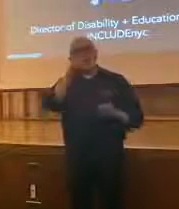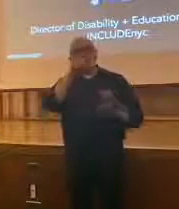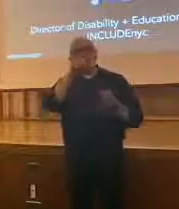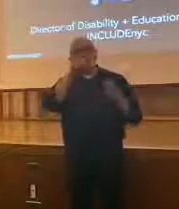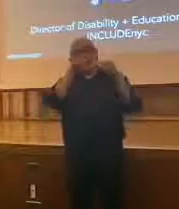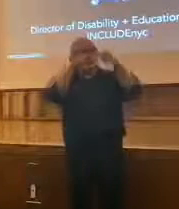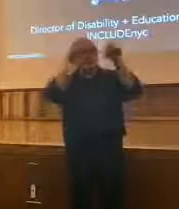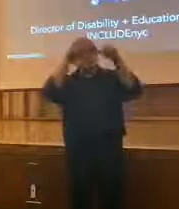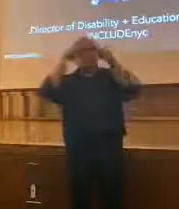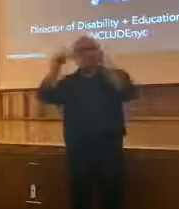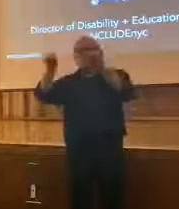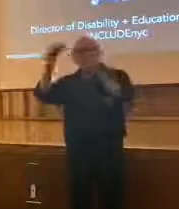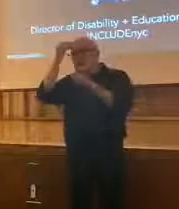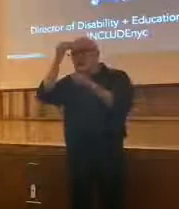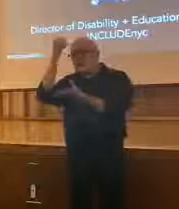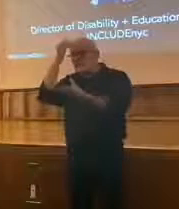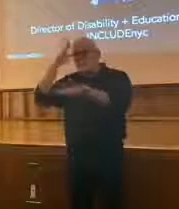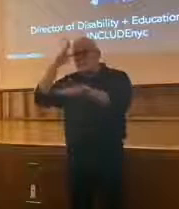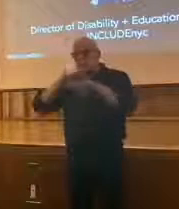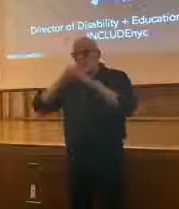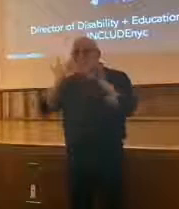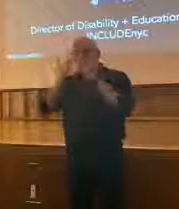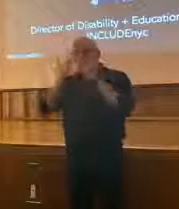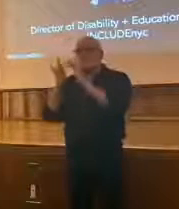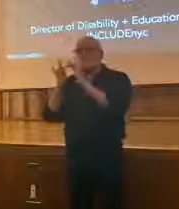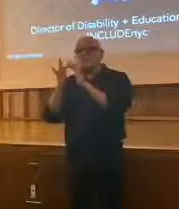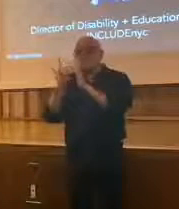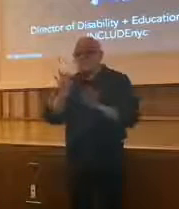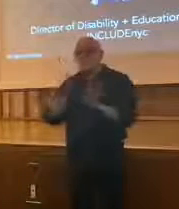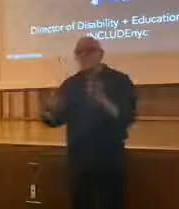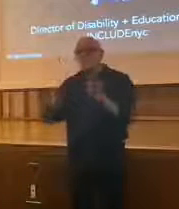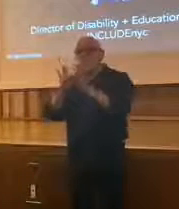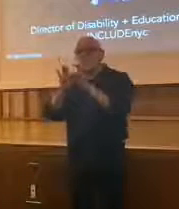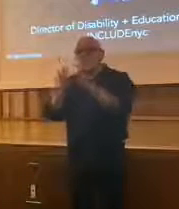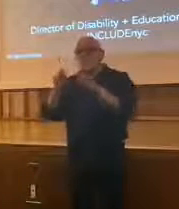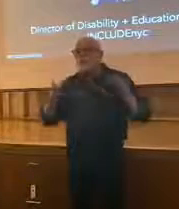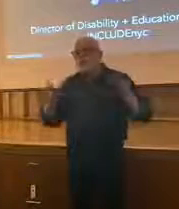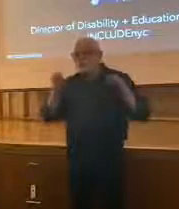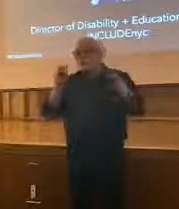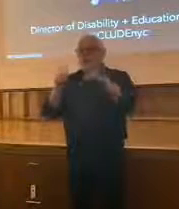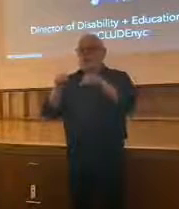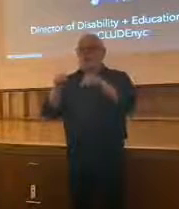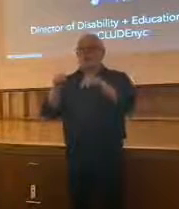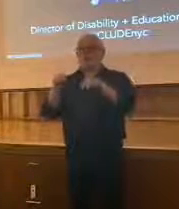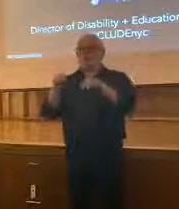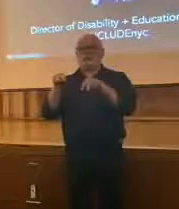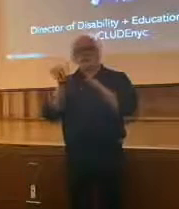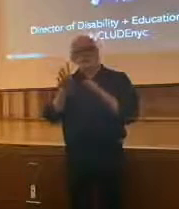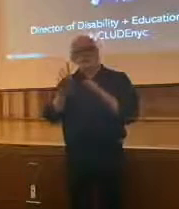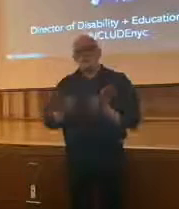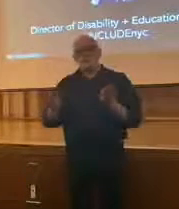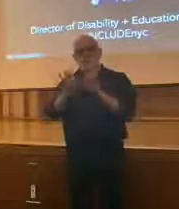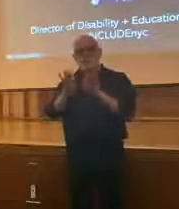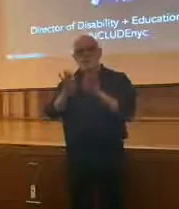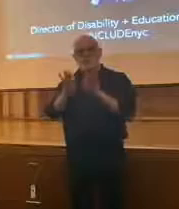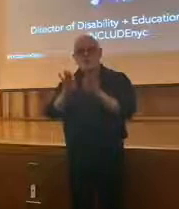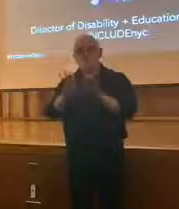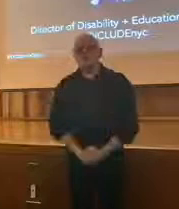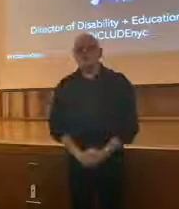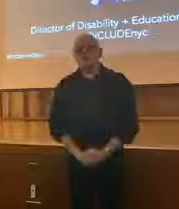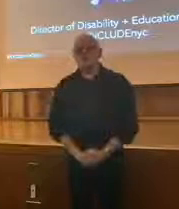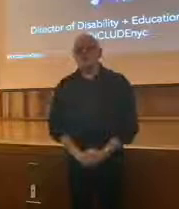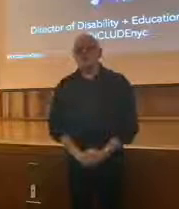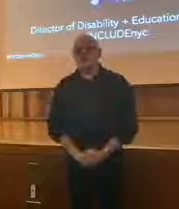say this because in the ways that you do that speaks to how you value people with disabilities.